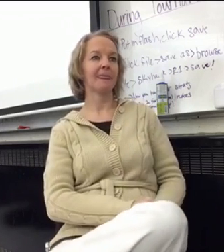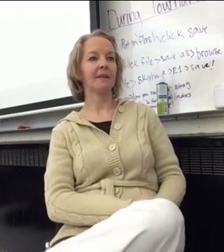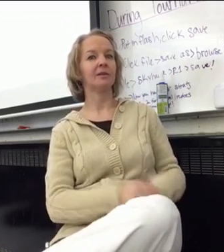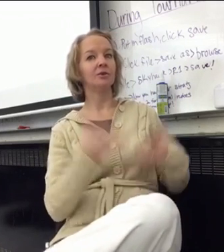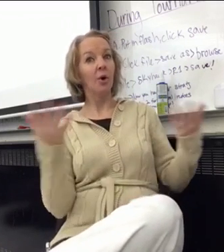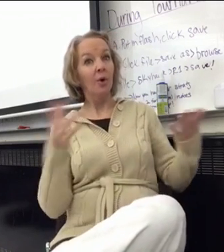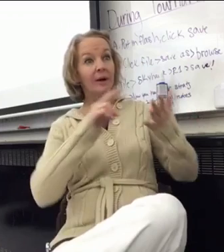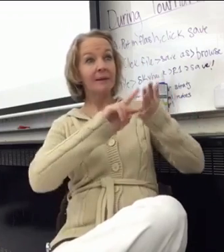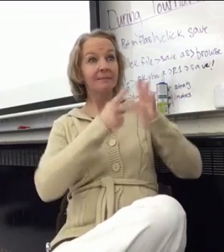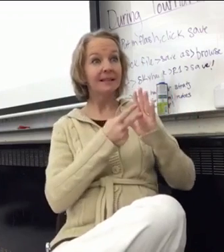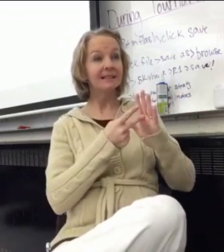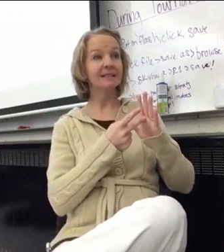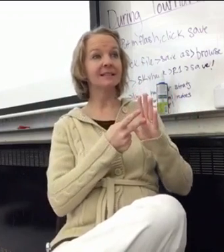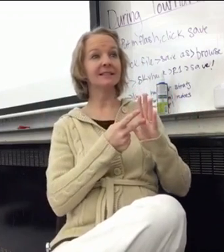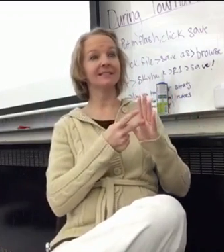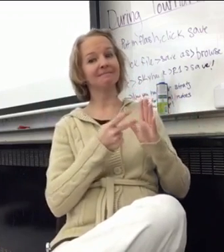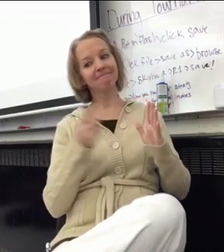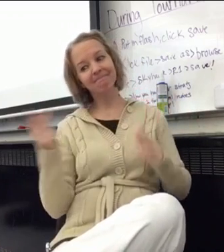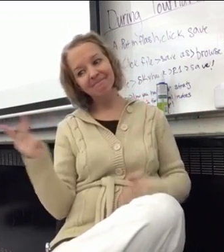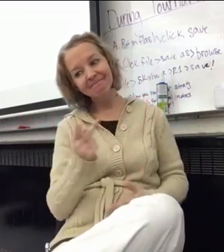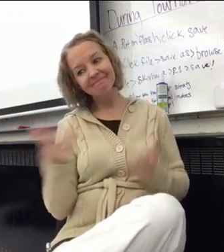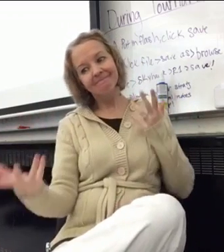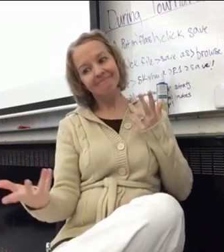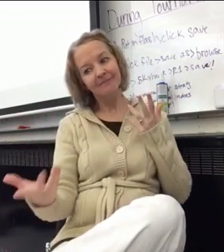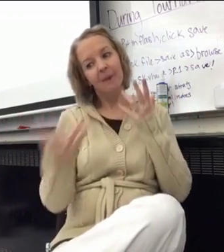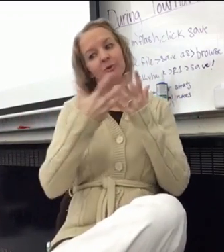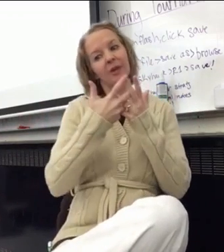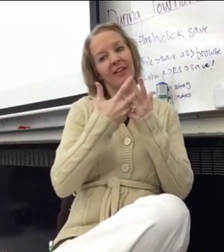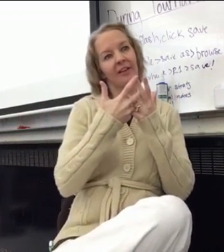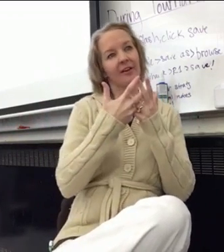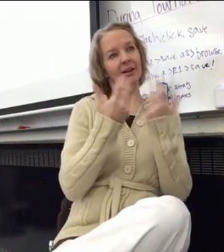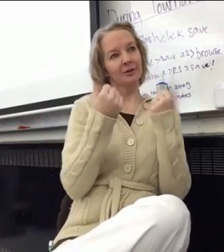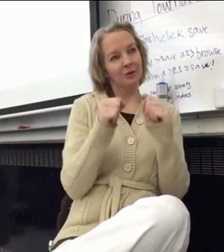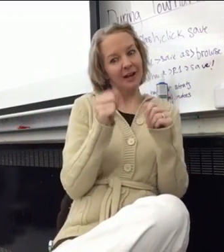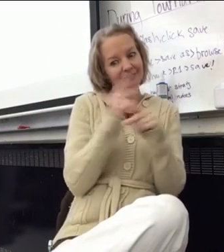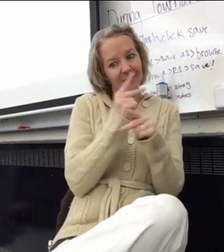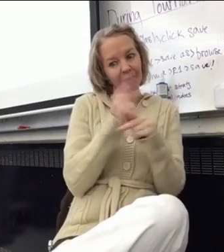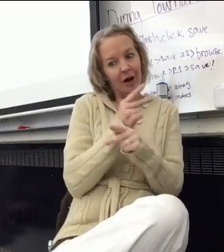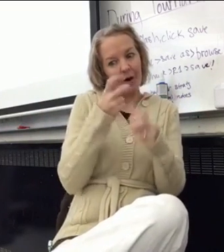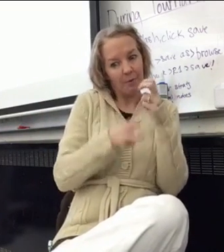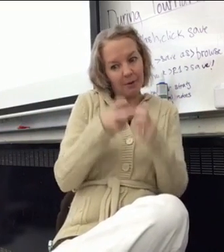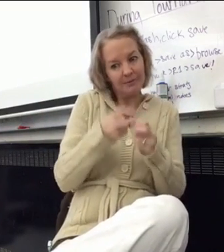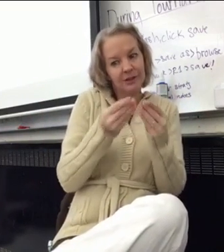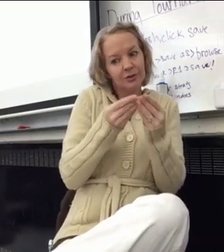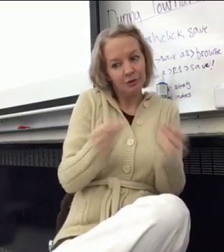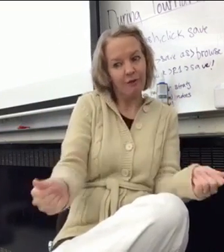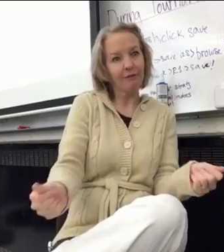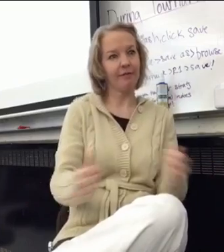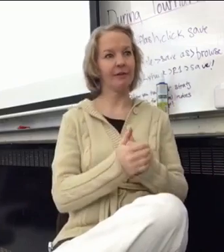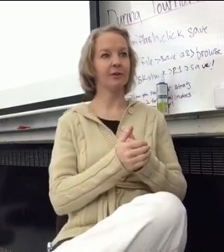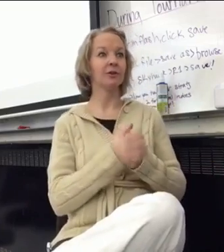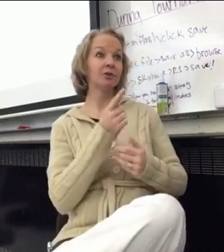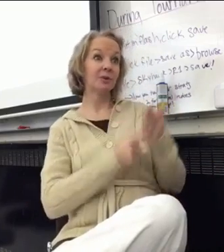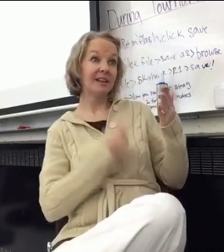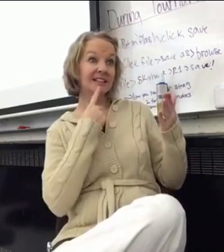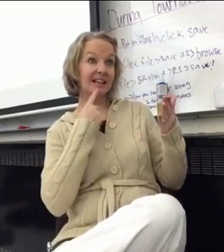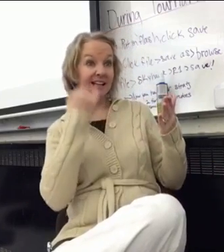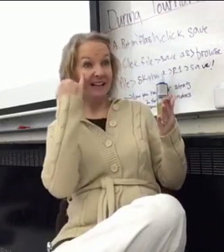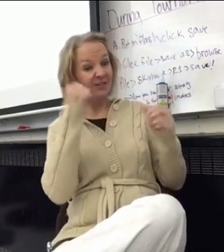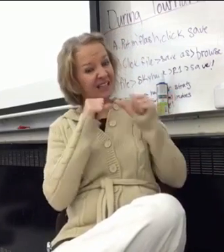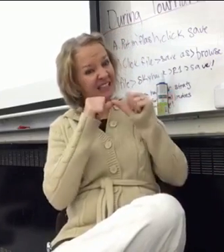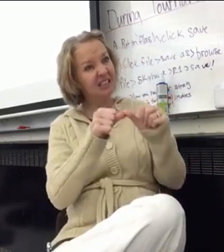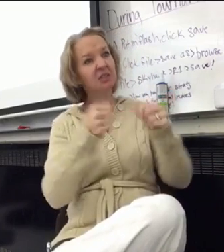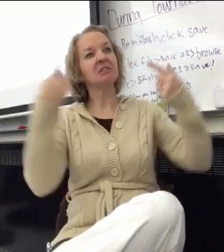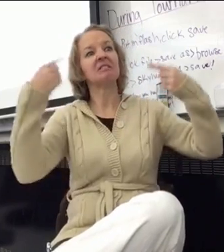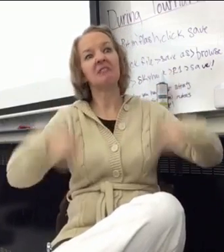Reconciliation basically means we're going to come back together and we're going to solve our differences and our problems. Basically what they said is if we continue to just